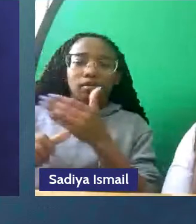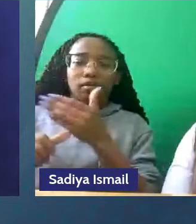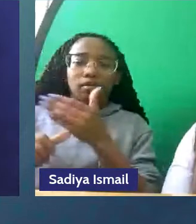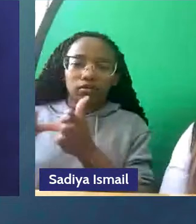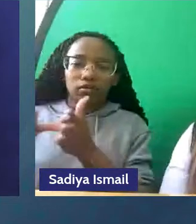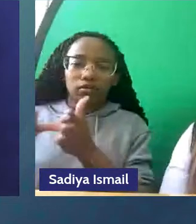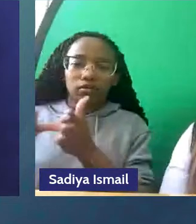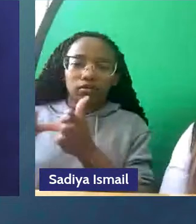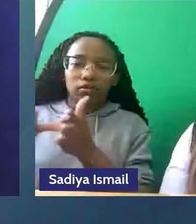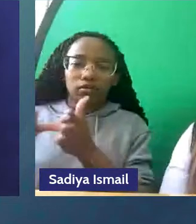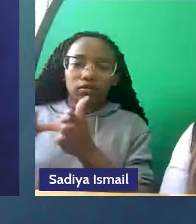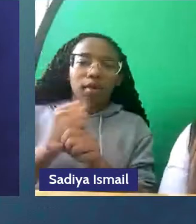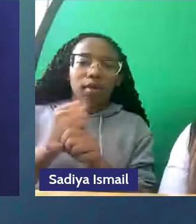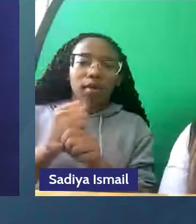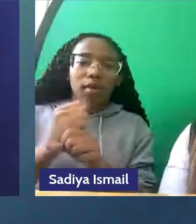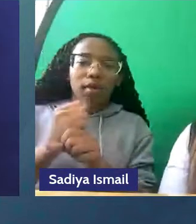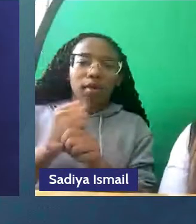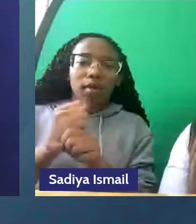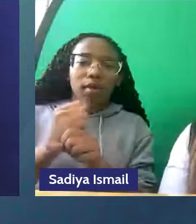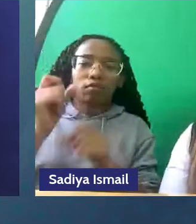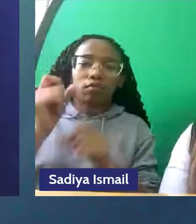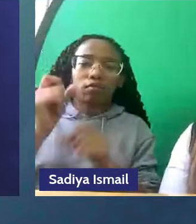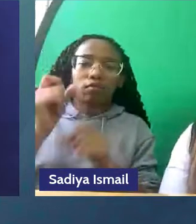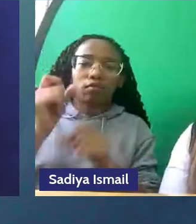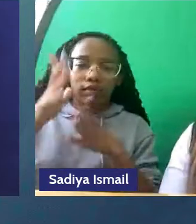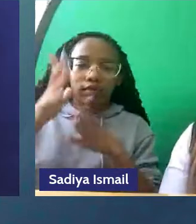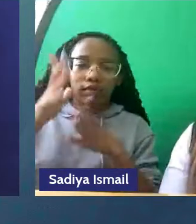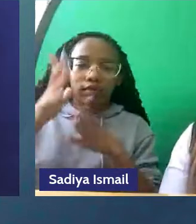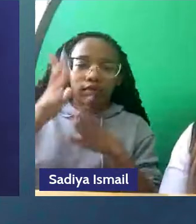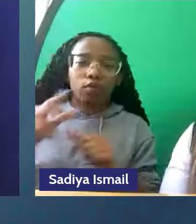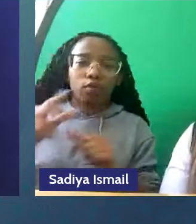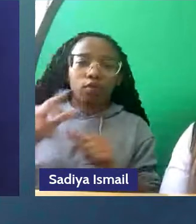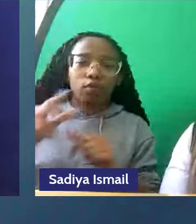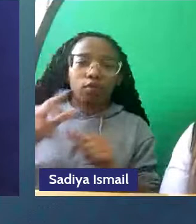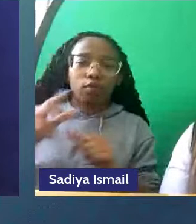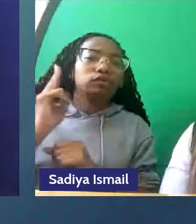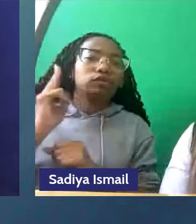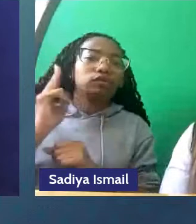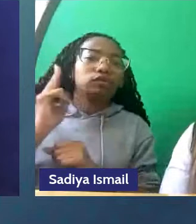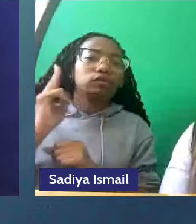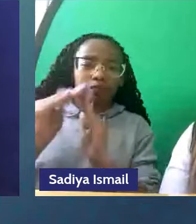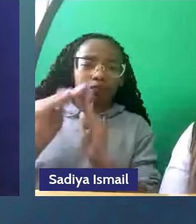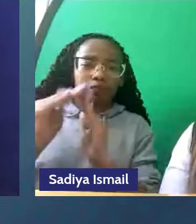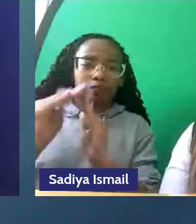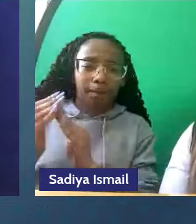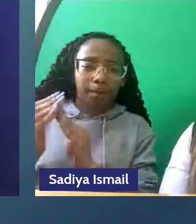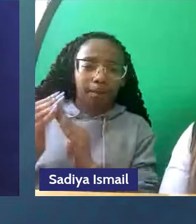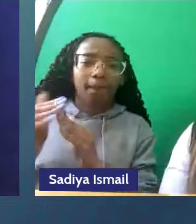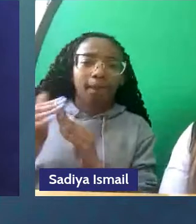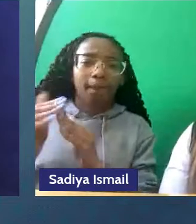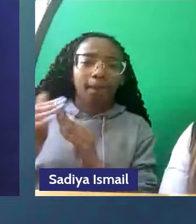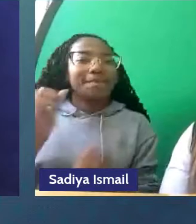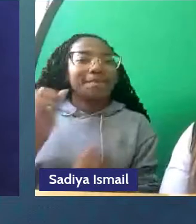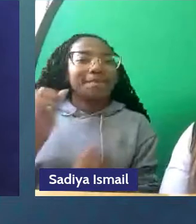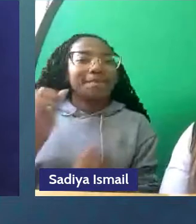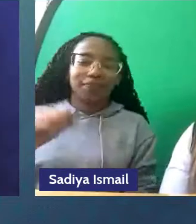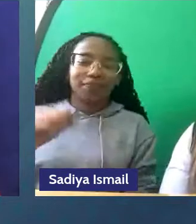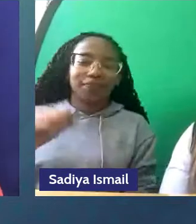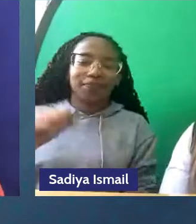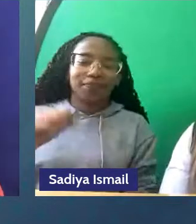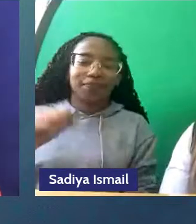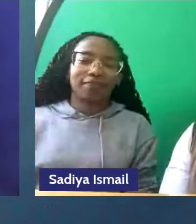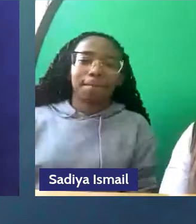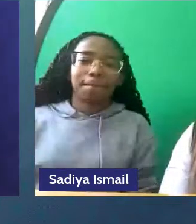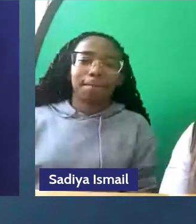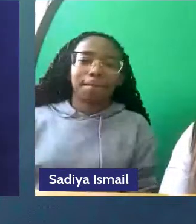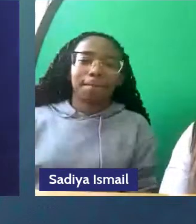aware of South African Sign Language as well as the deaf community. Yeah. You